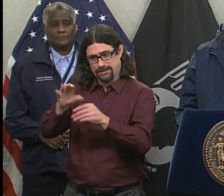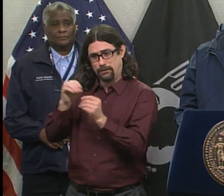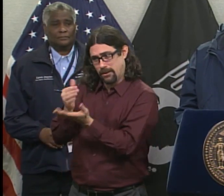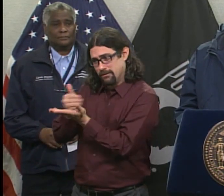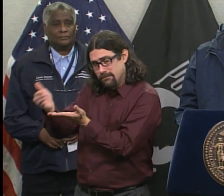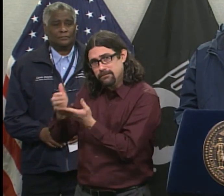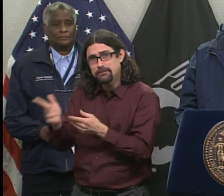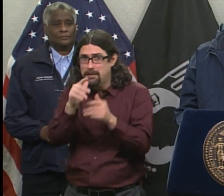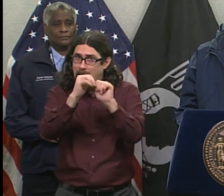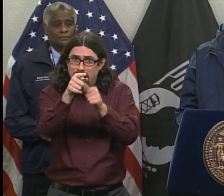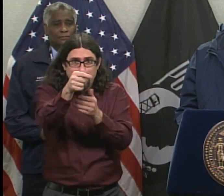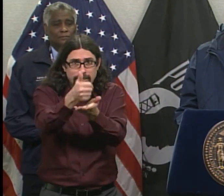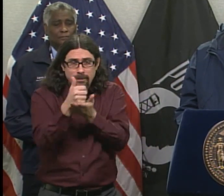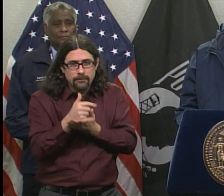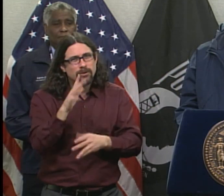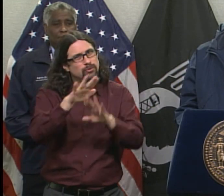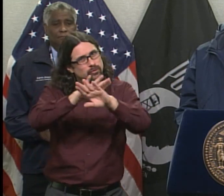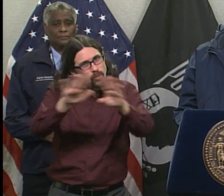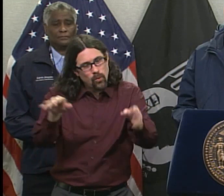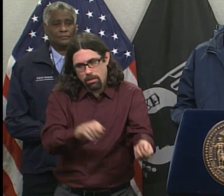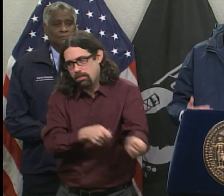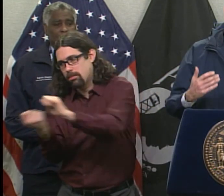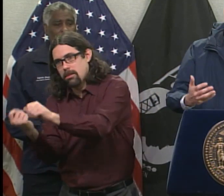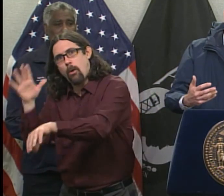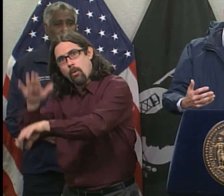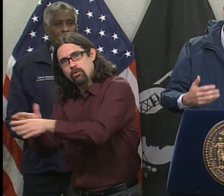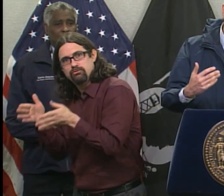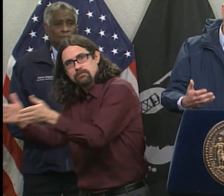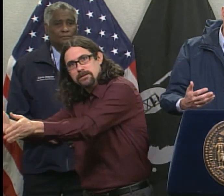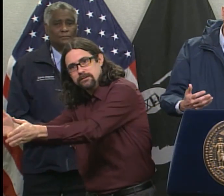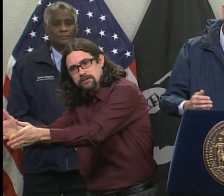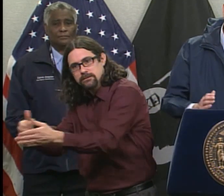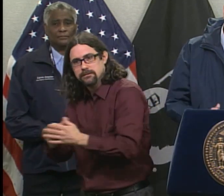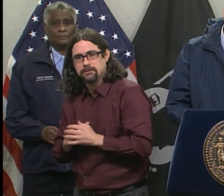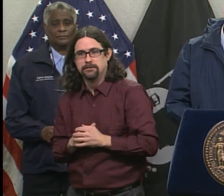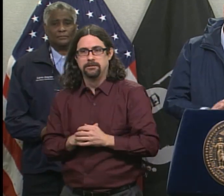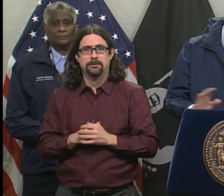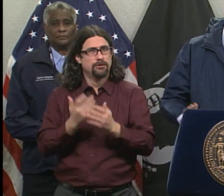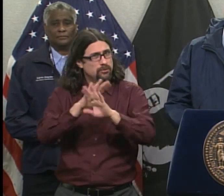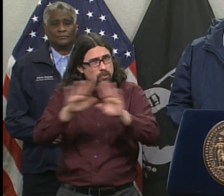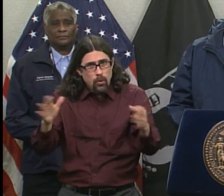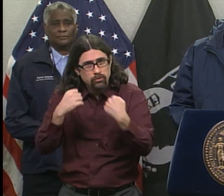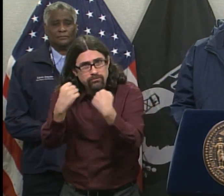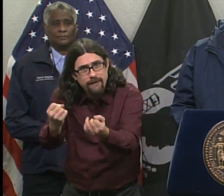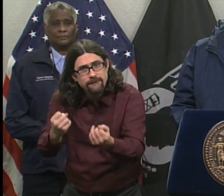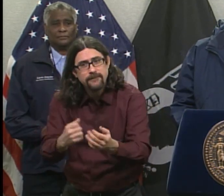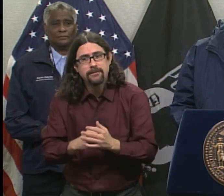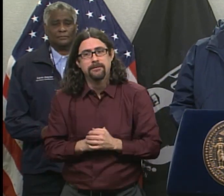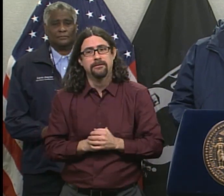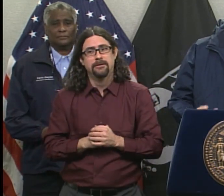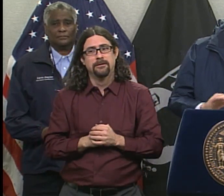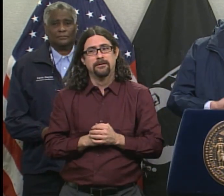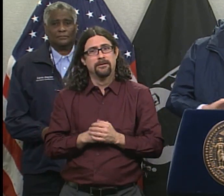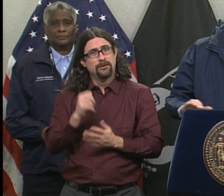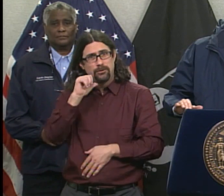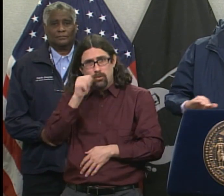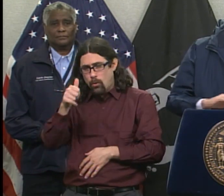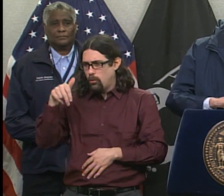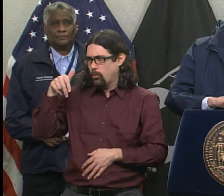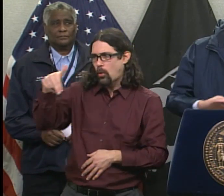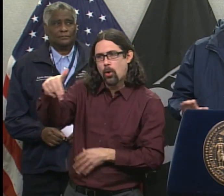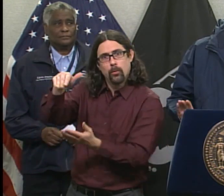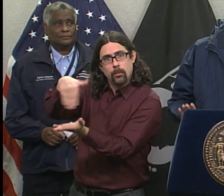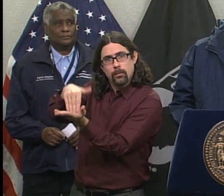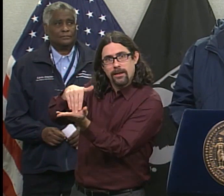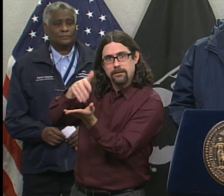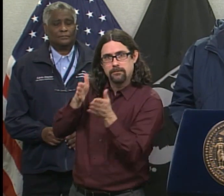so they can do their job, and we will get the job done. And we're helping drivers by saying, you do not need to move your car. Leave your car where it is